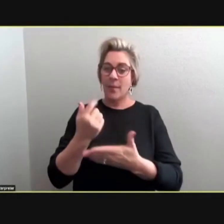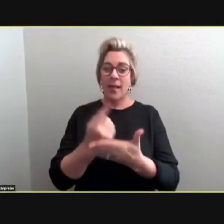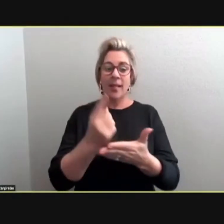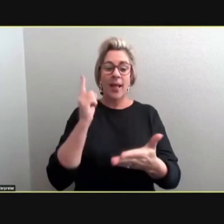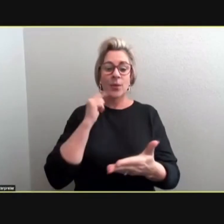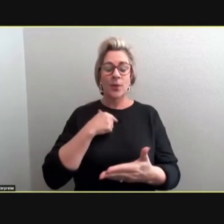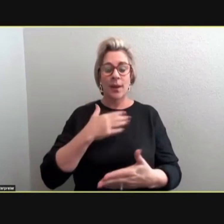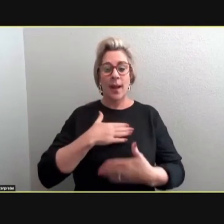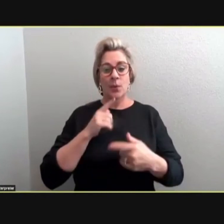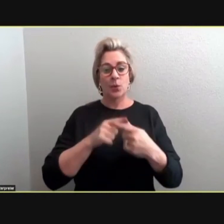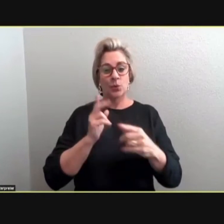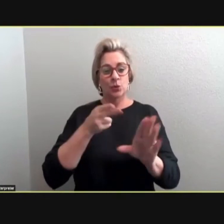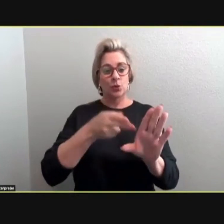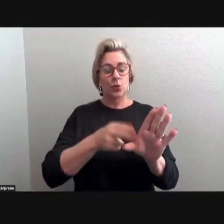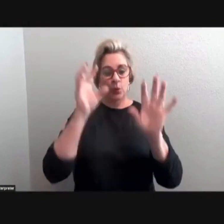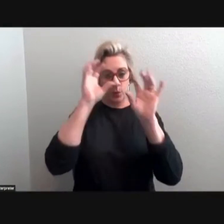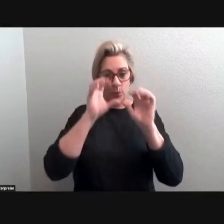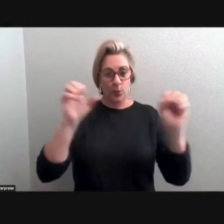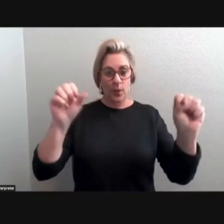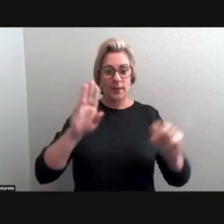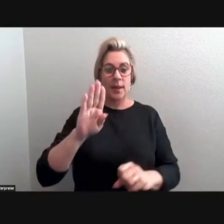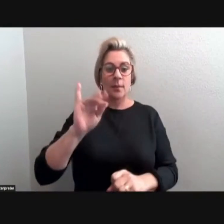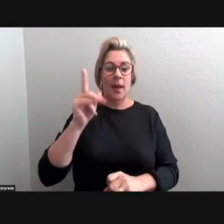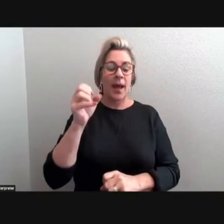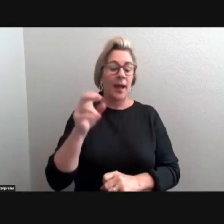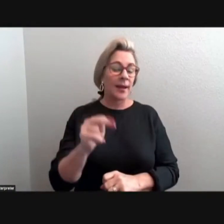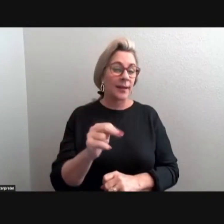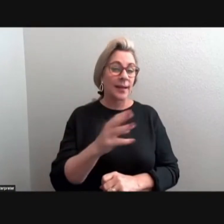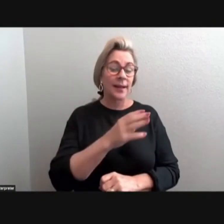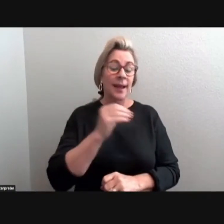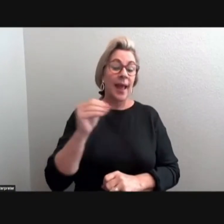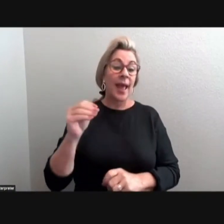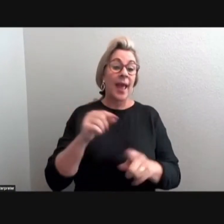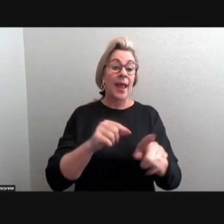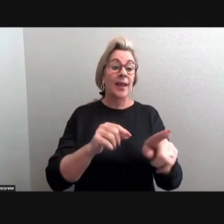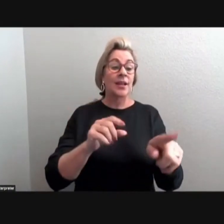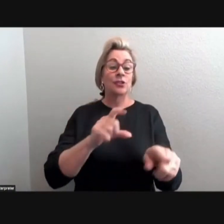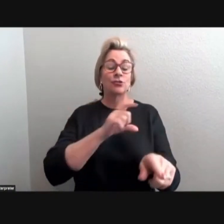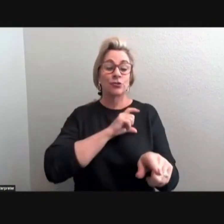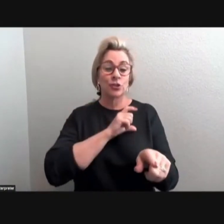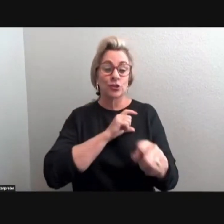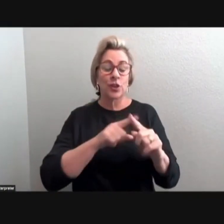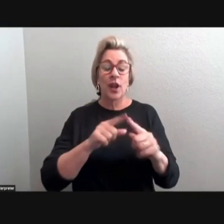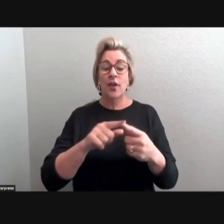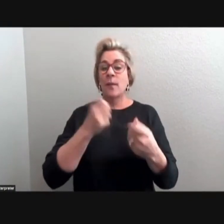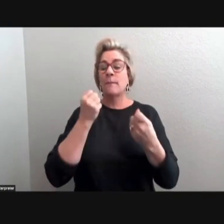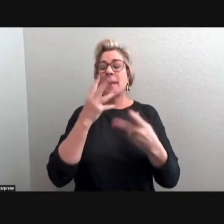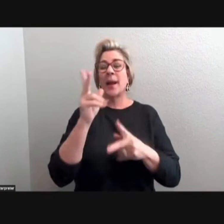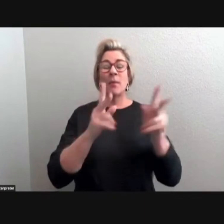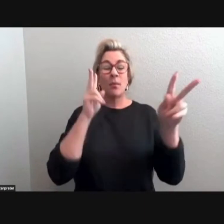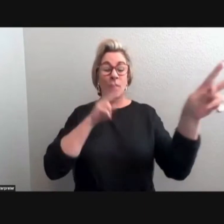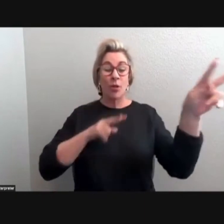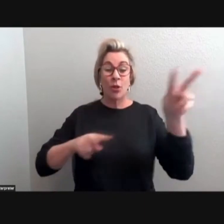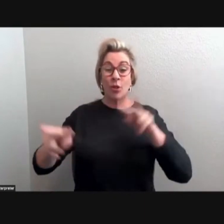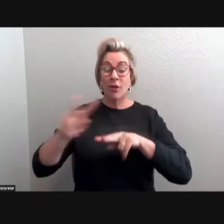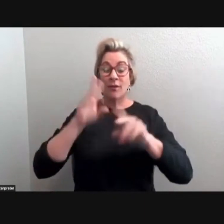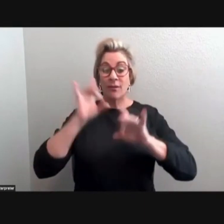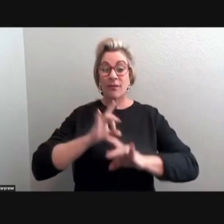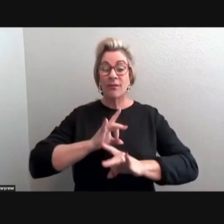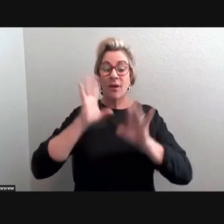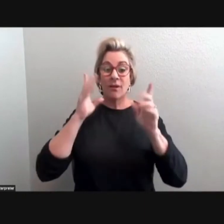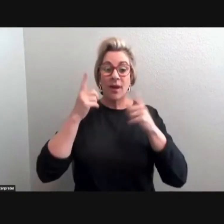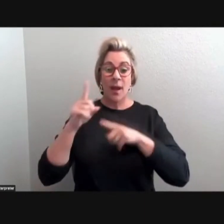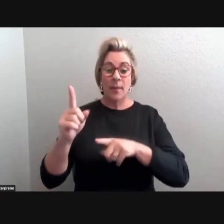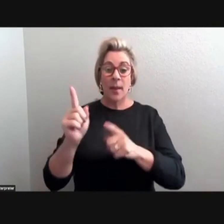to join President Biden, members of Colorado's federal delegation, Sheriff Pelley, many others, touring the devastation, meeting